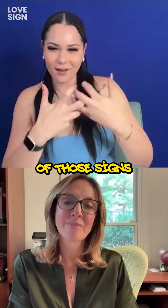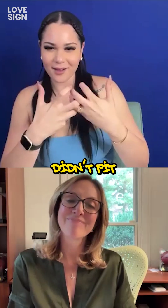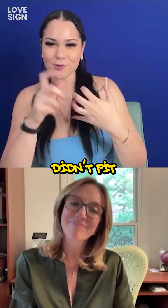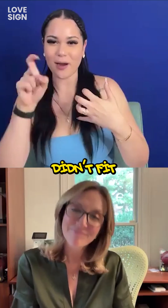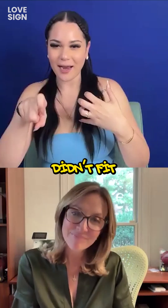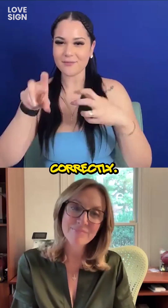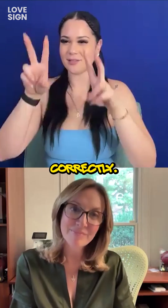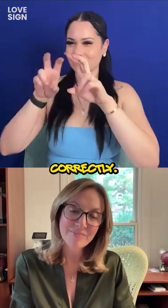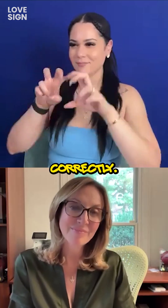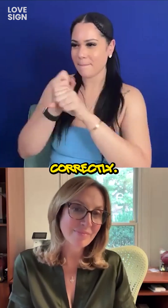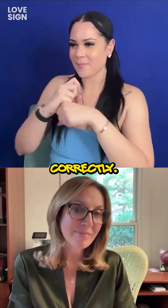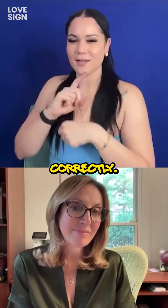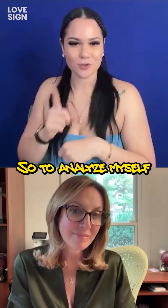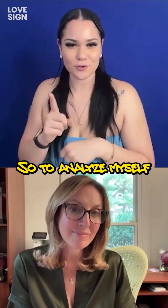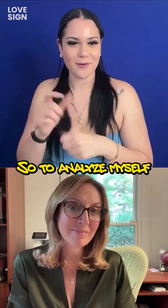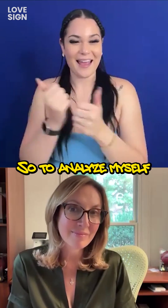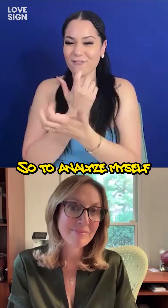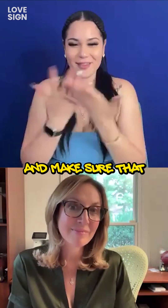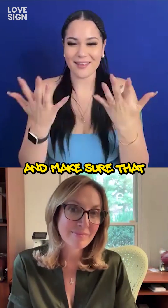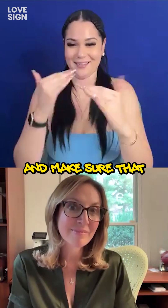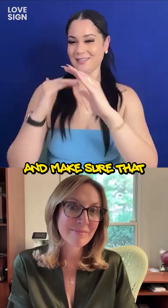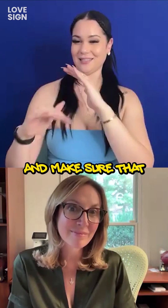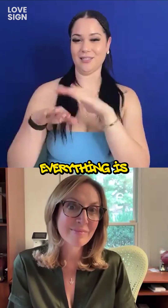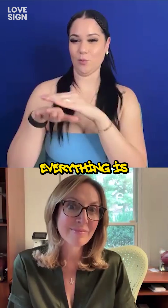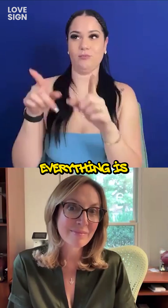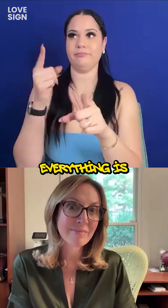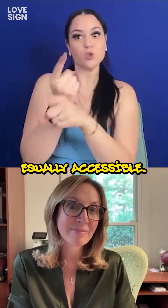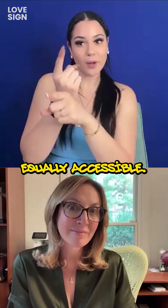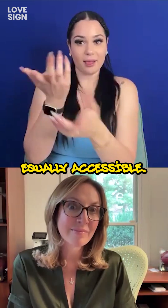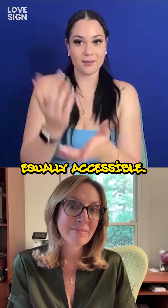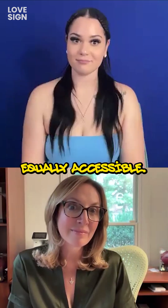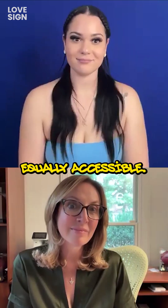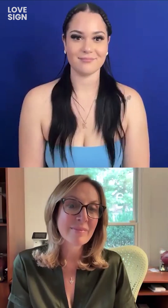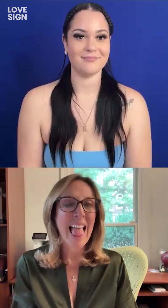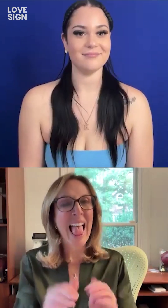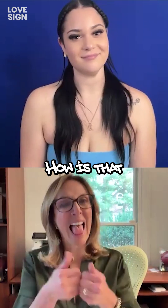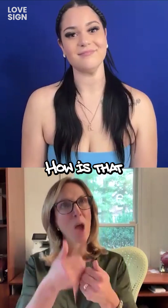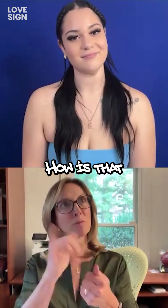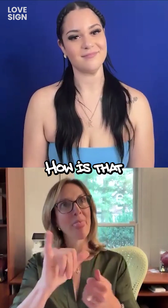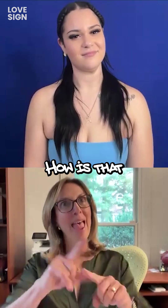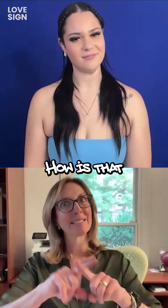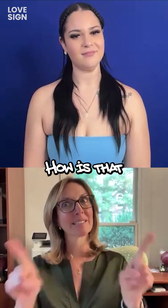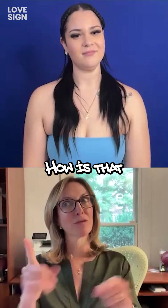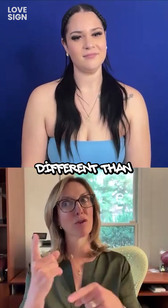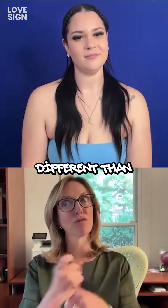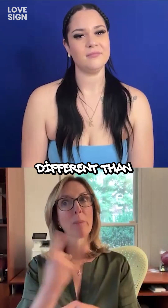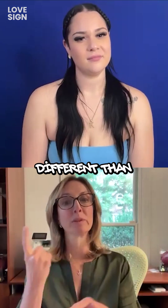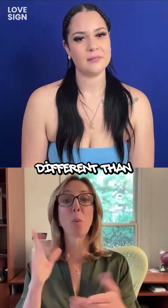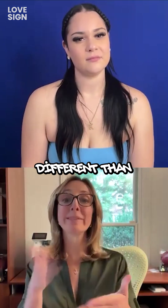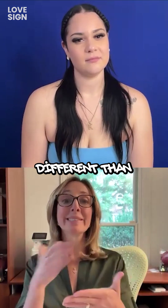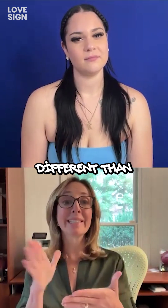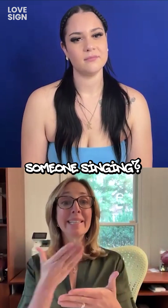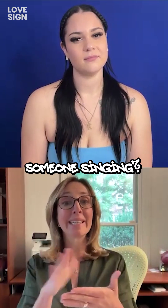those signs weren't fitted correctly. So to analyze myself and to make sure that everything is equally. How is that